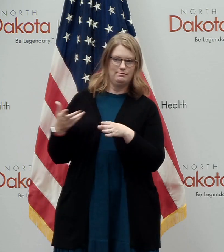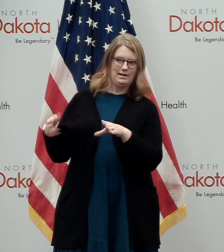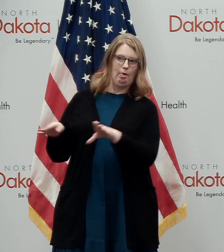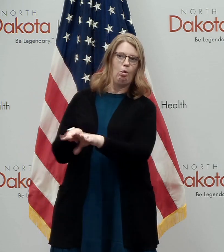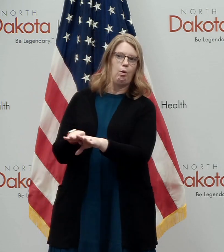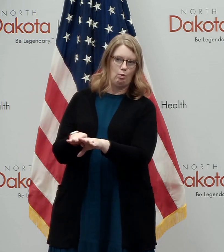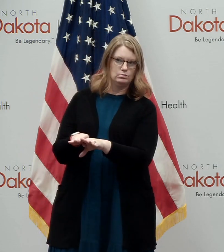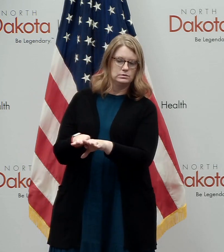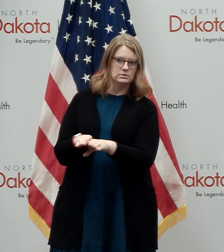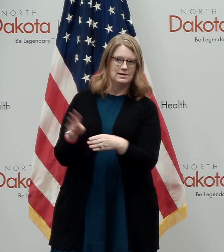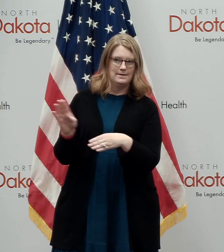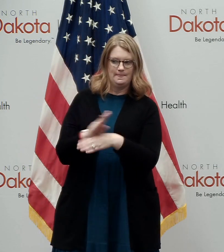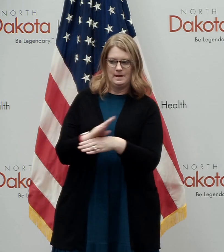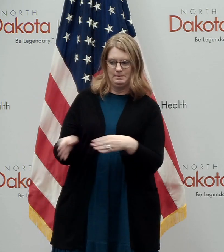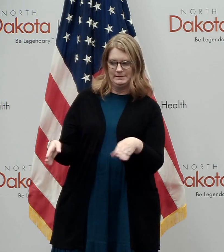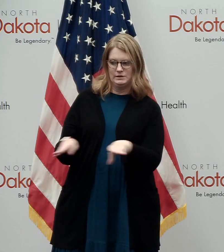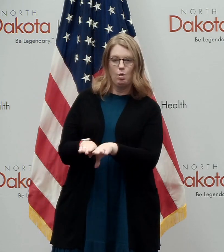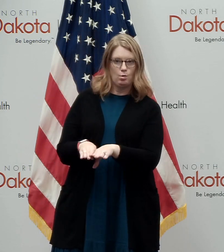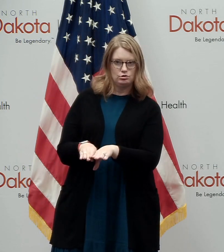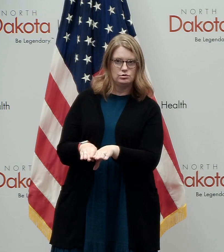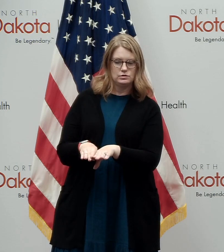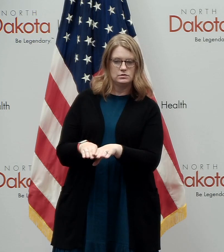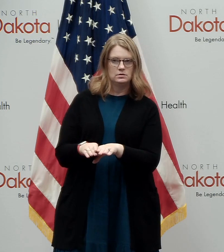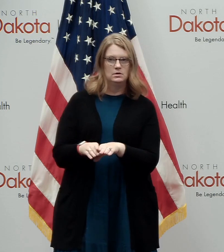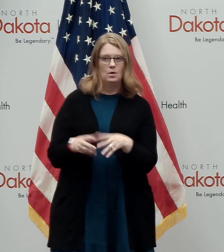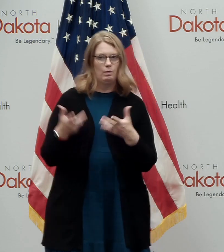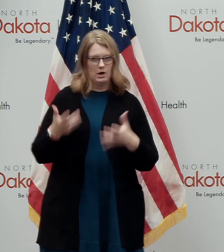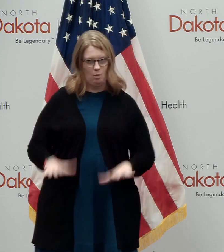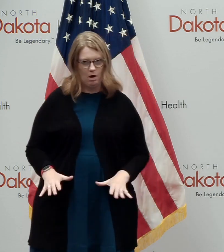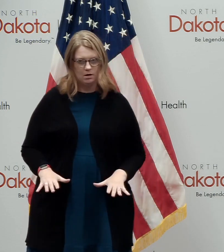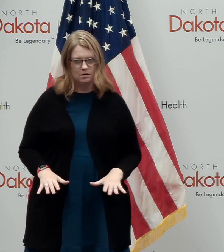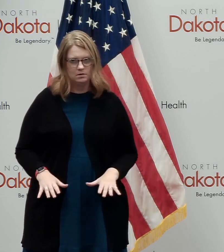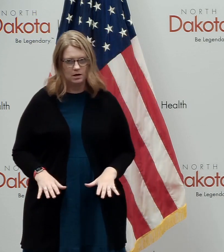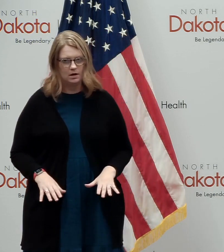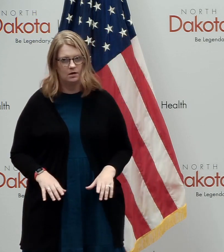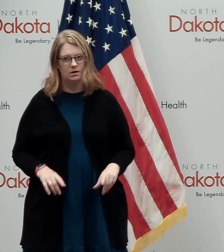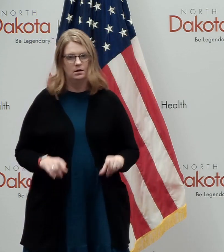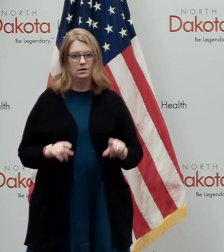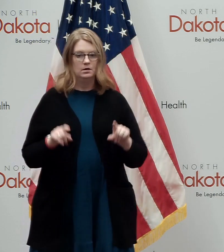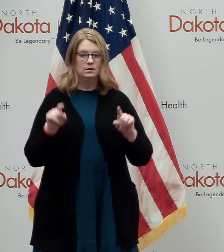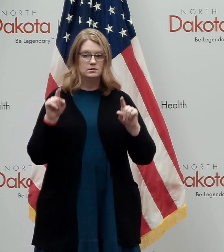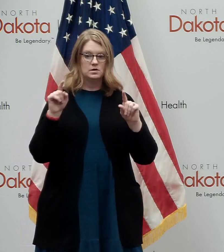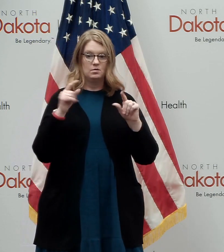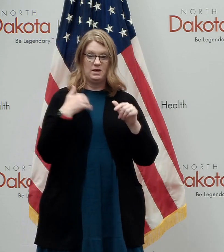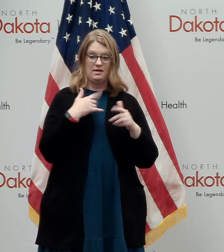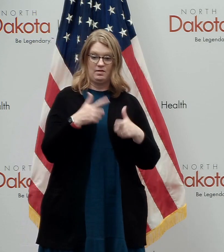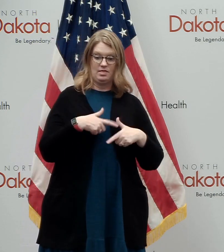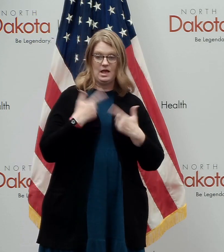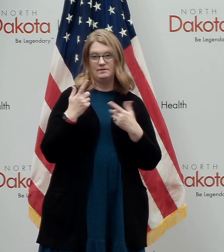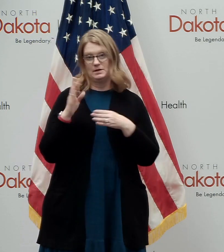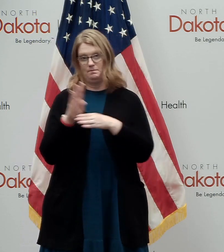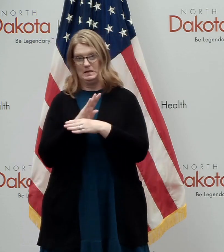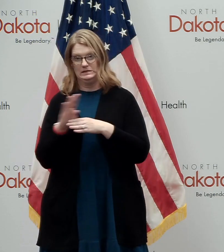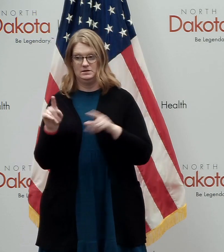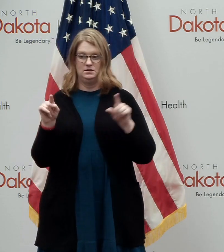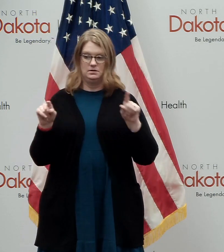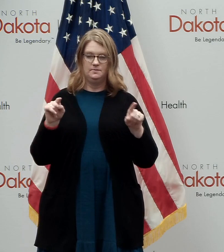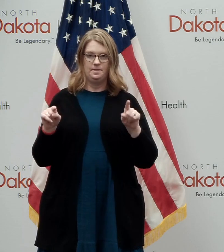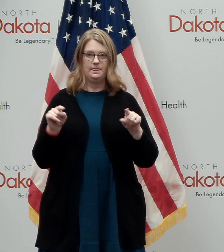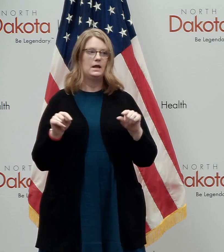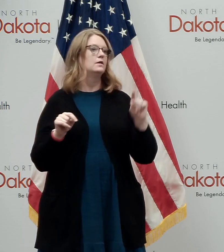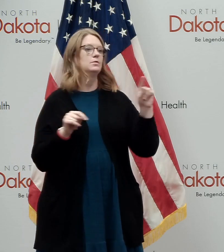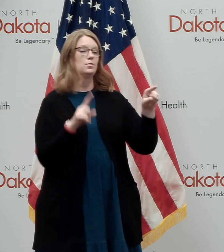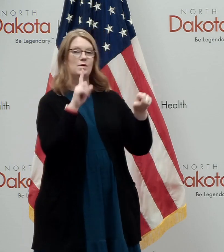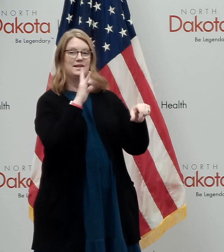which involved business closures. So, when again, with this dual goal we have of lives and livelihoods, so I guess we're kind of putting folks